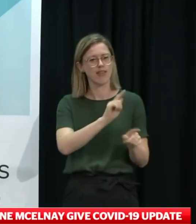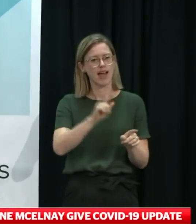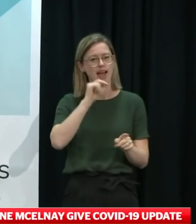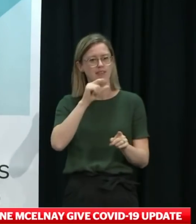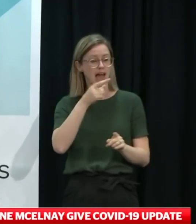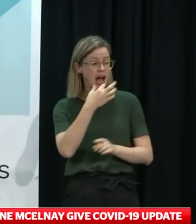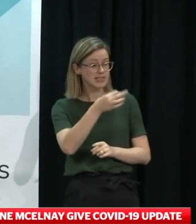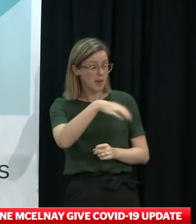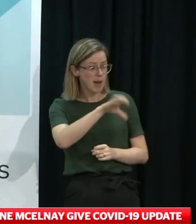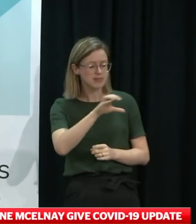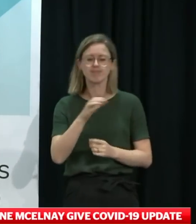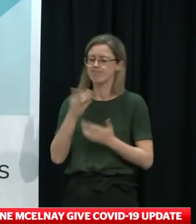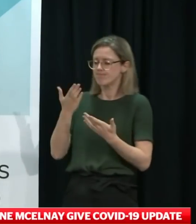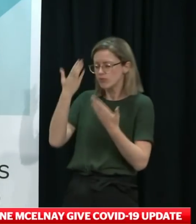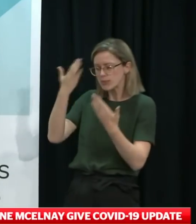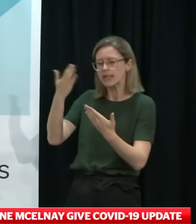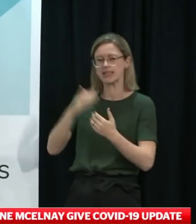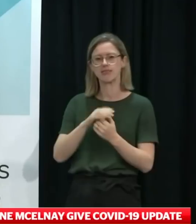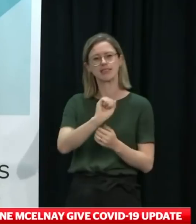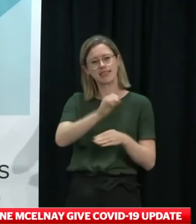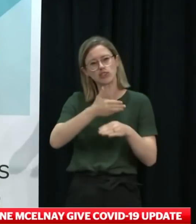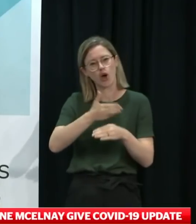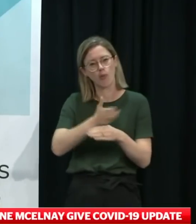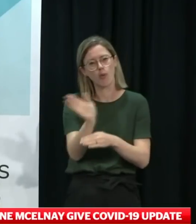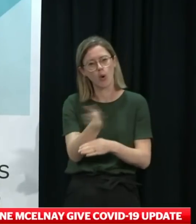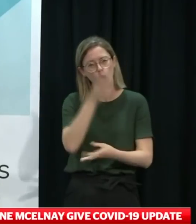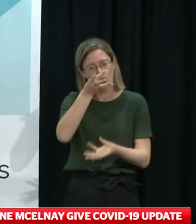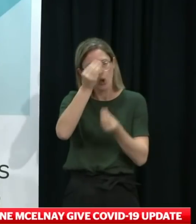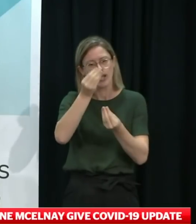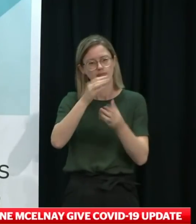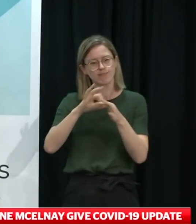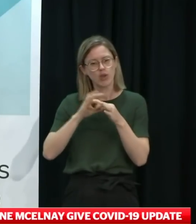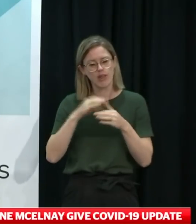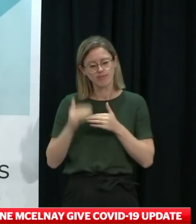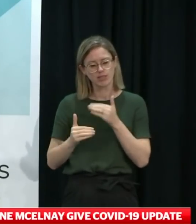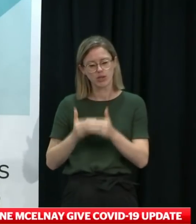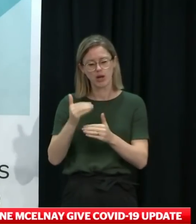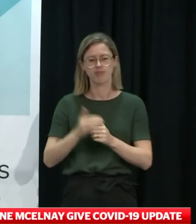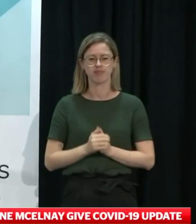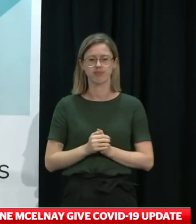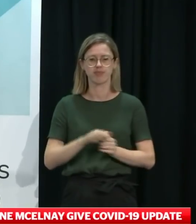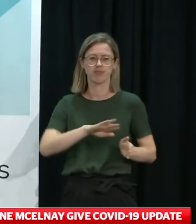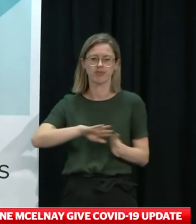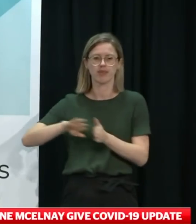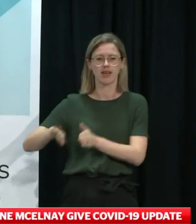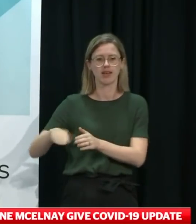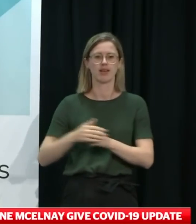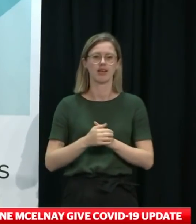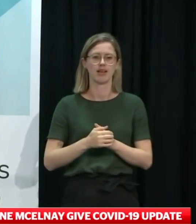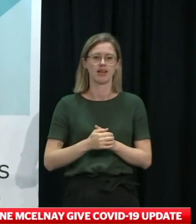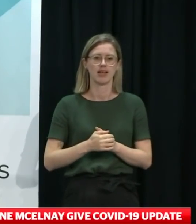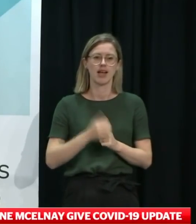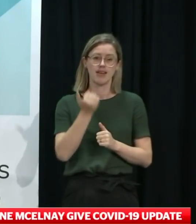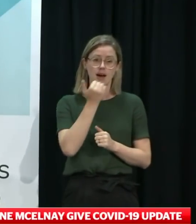checking passes. They're doing their job, and we are all learning as we go. Just a couple of numbers here to reiterate what